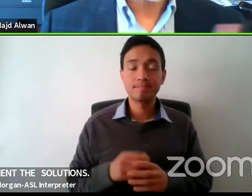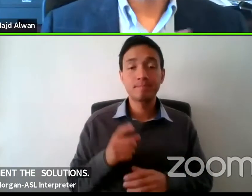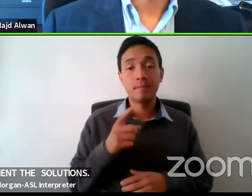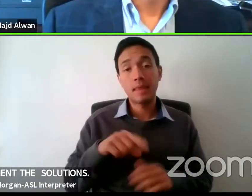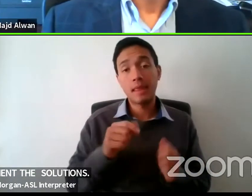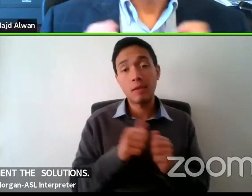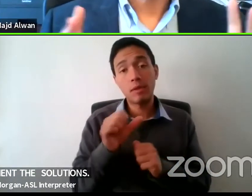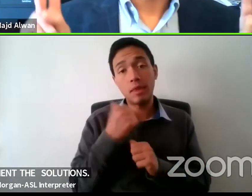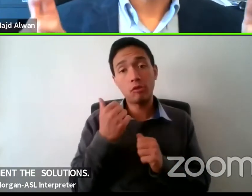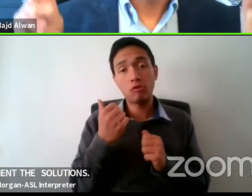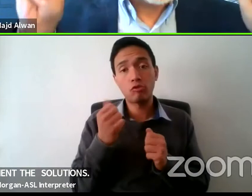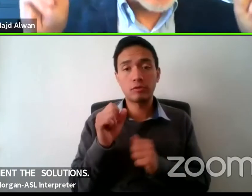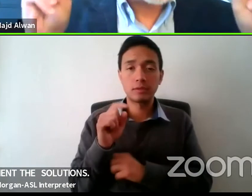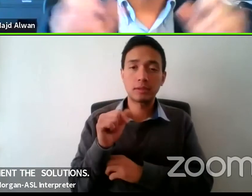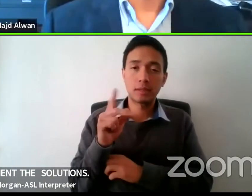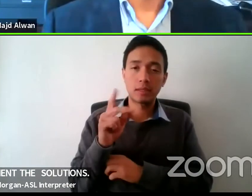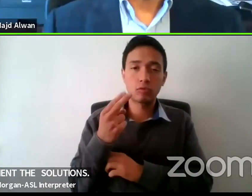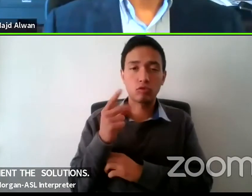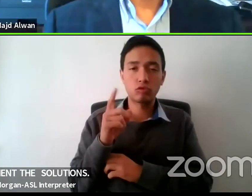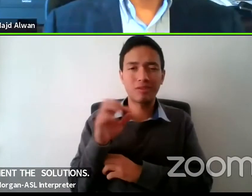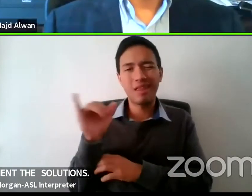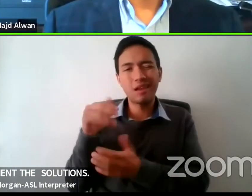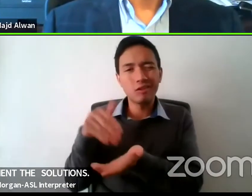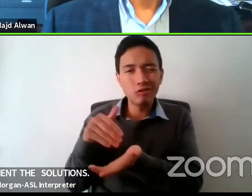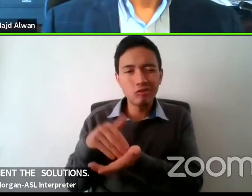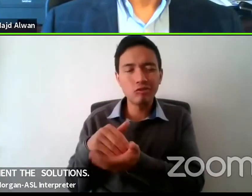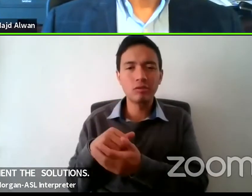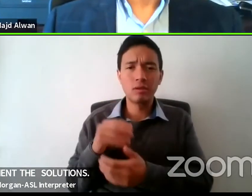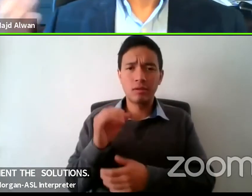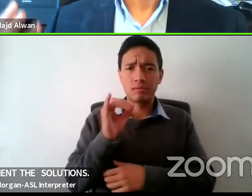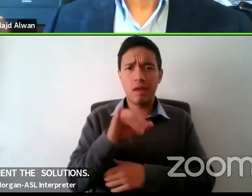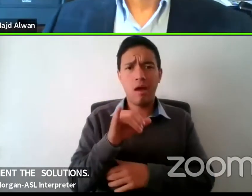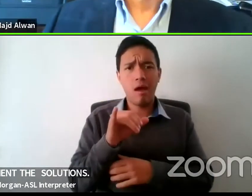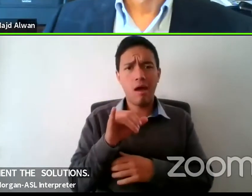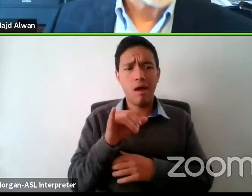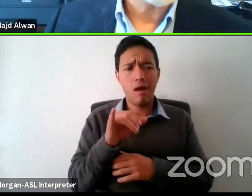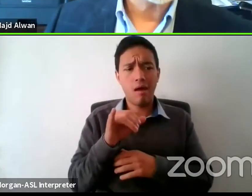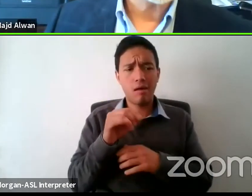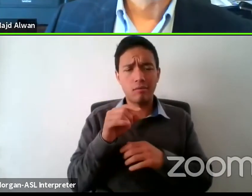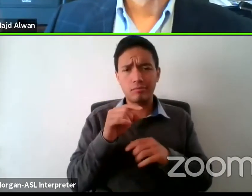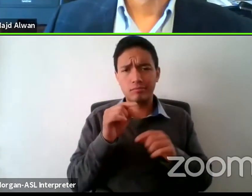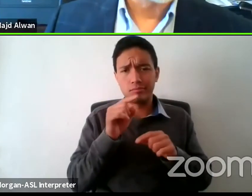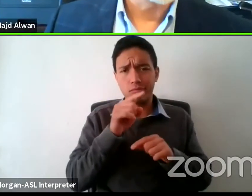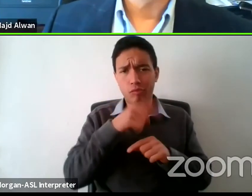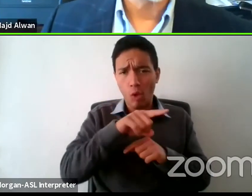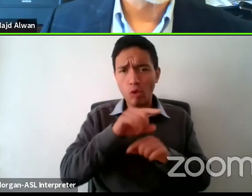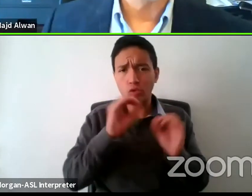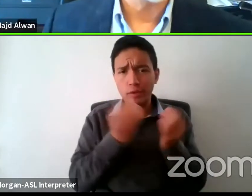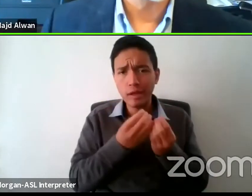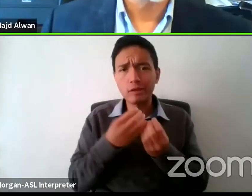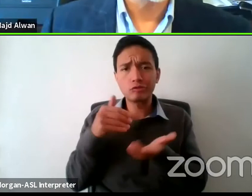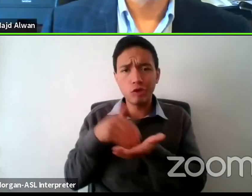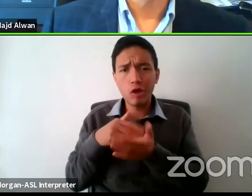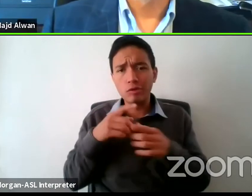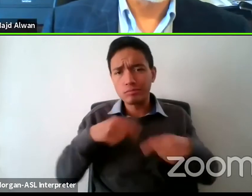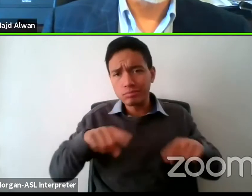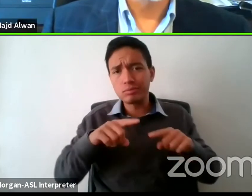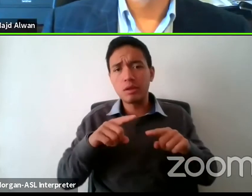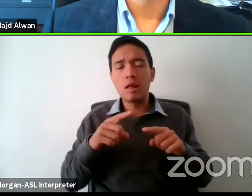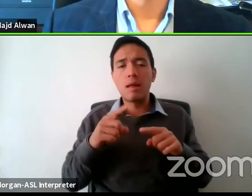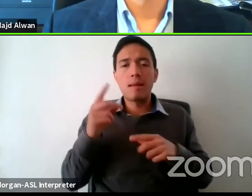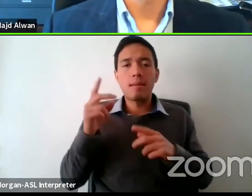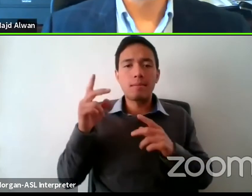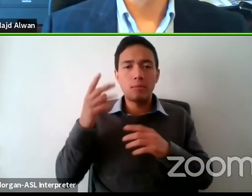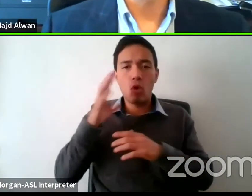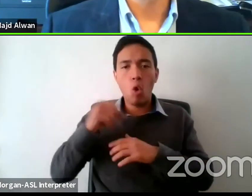like clinicians, are considered trusted referral channels that could recommend the appropriate technology solutions for